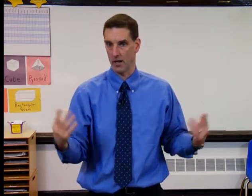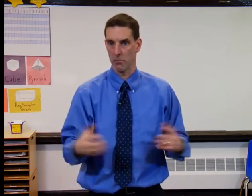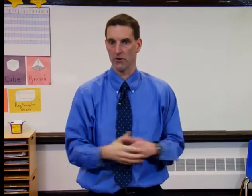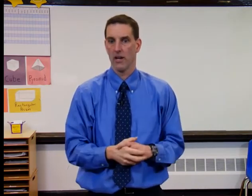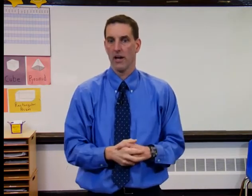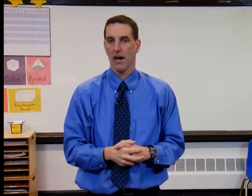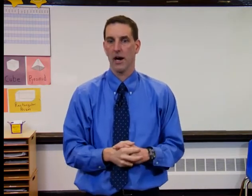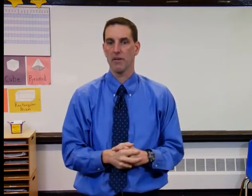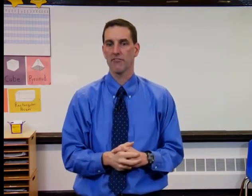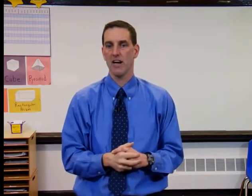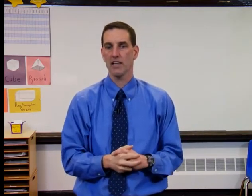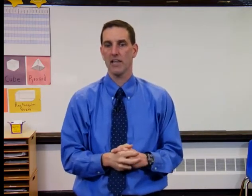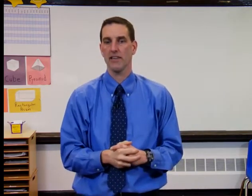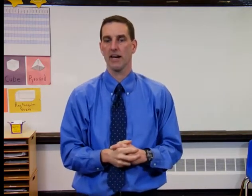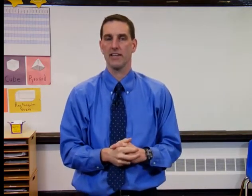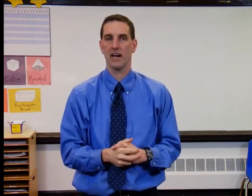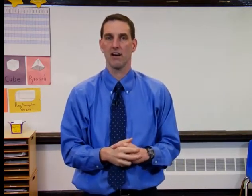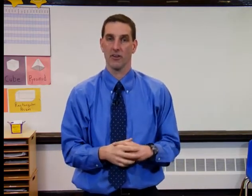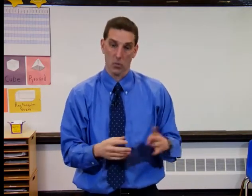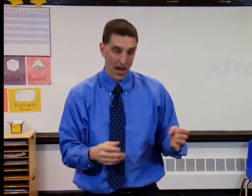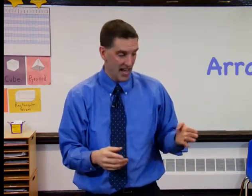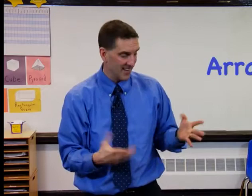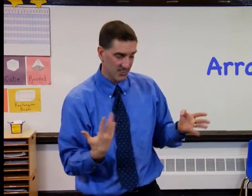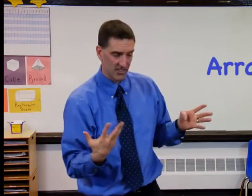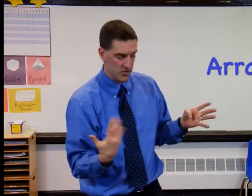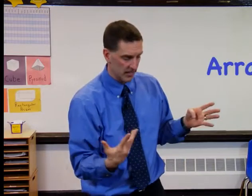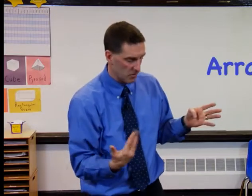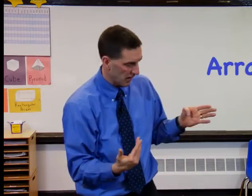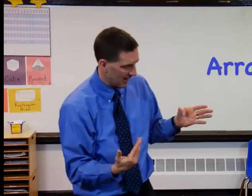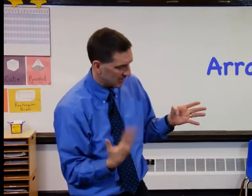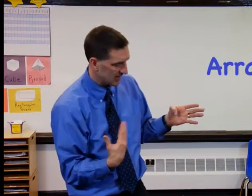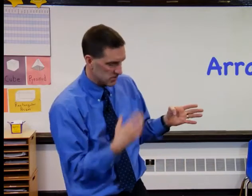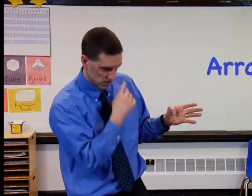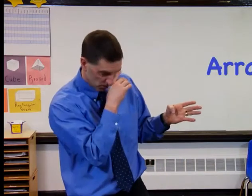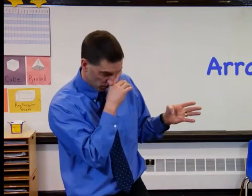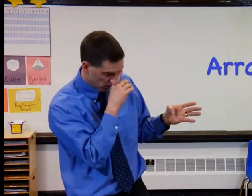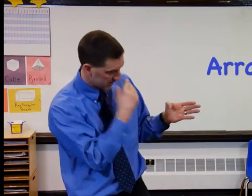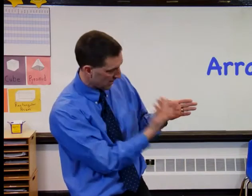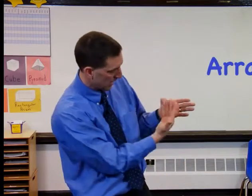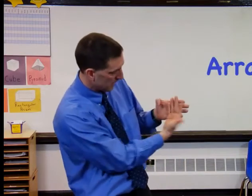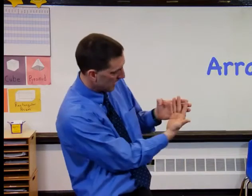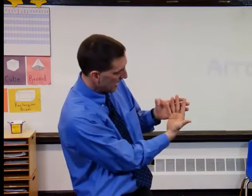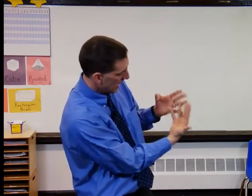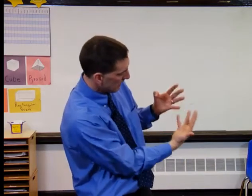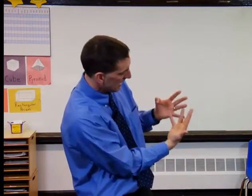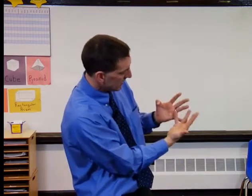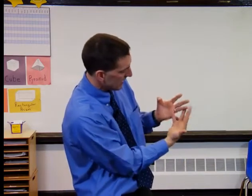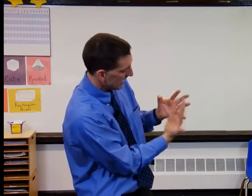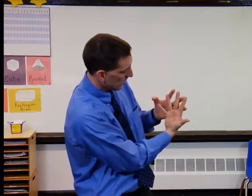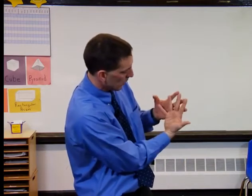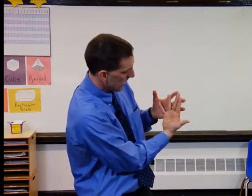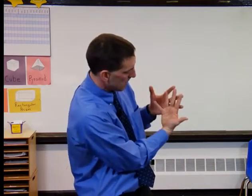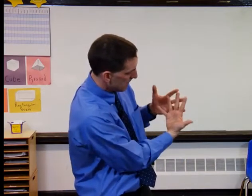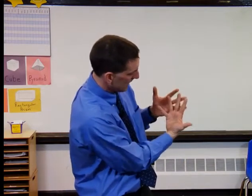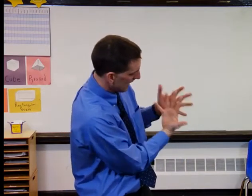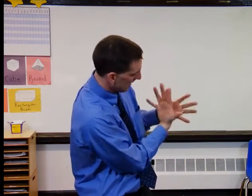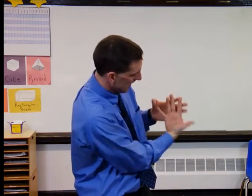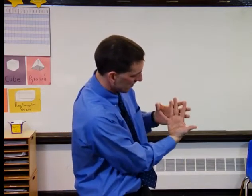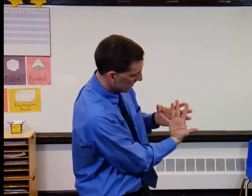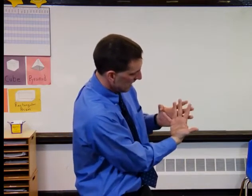numbers. And finally, the idea of an array. This is a tricky one. I haven't got this one totally worked out yet, but I'm kind of thinking an array might be like this. So